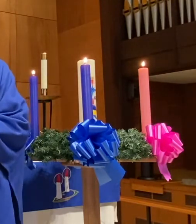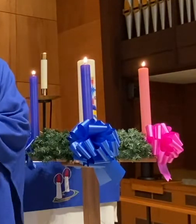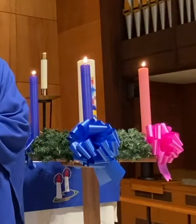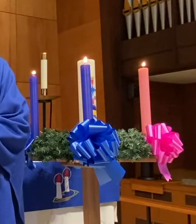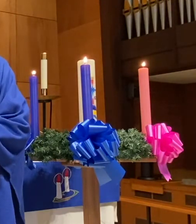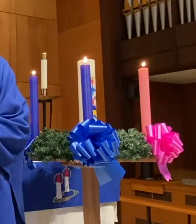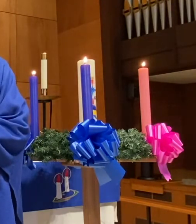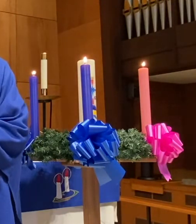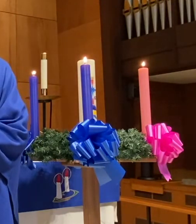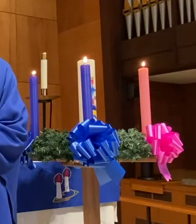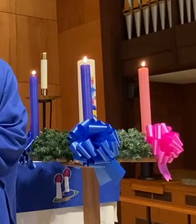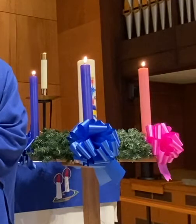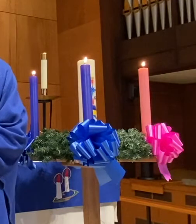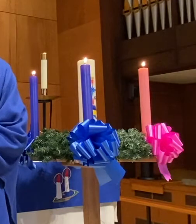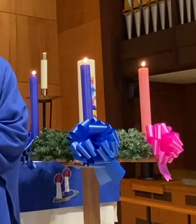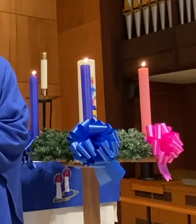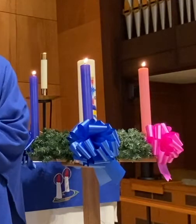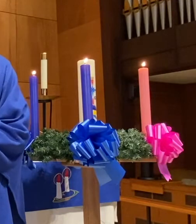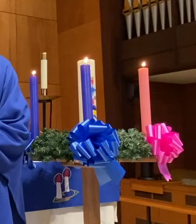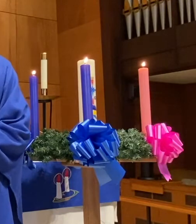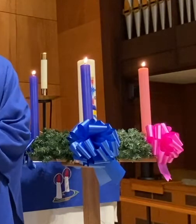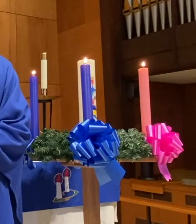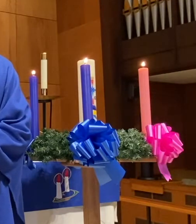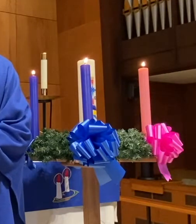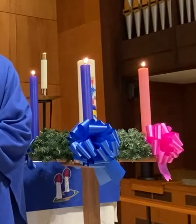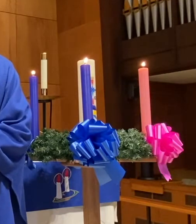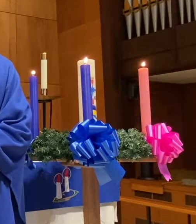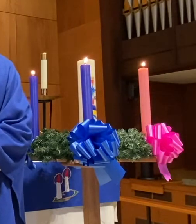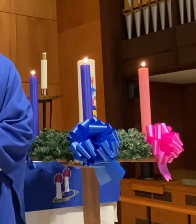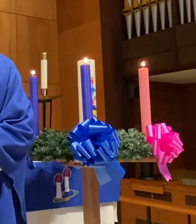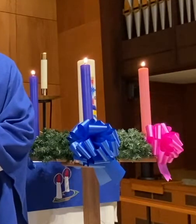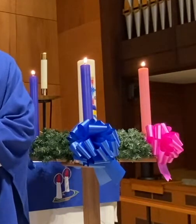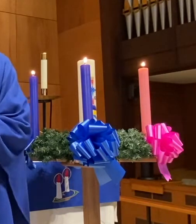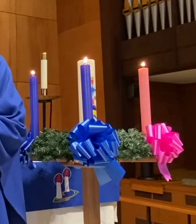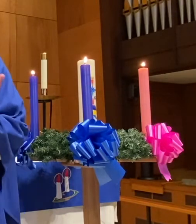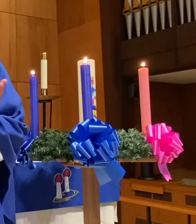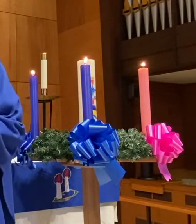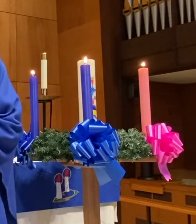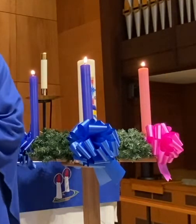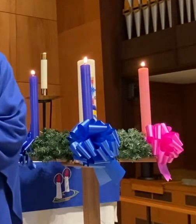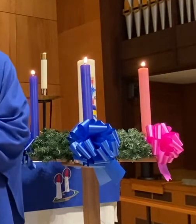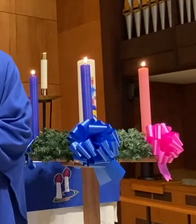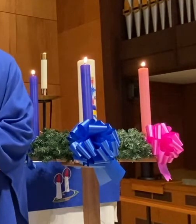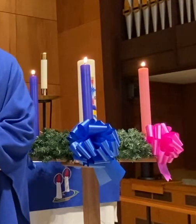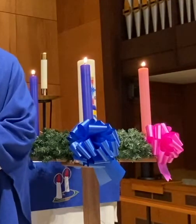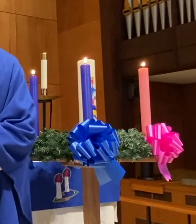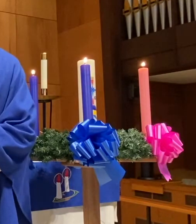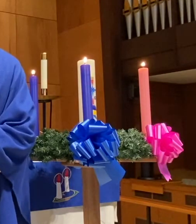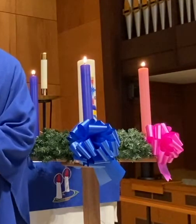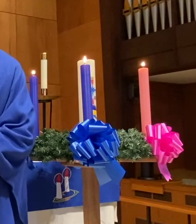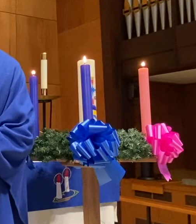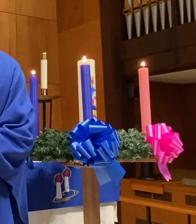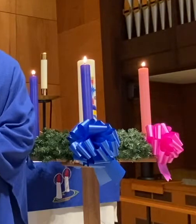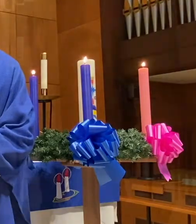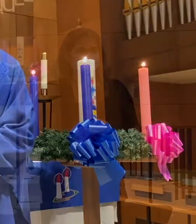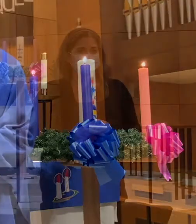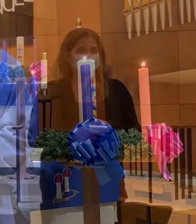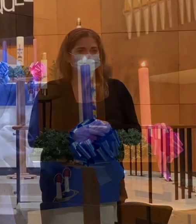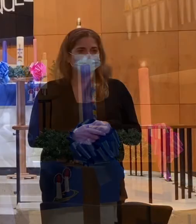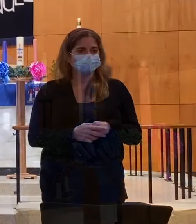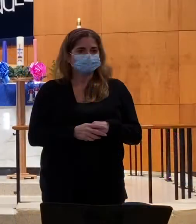online throughout this Advent season and through our Christmas celebration. Now let's quiet our hearts and minds as we prepare for today's